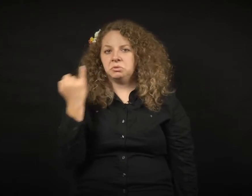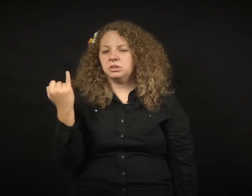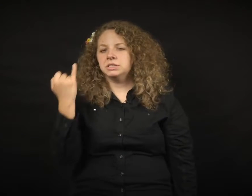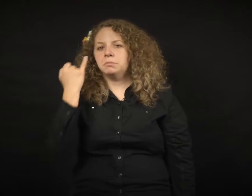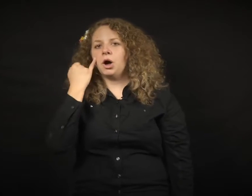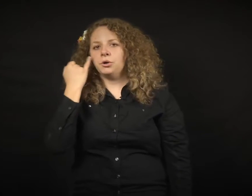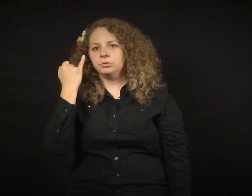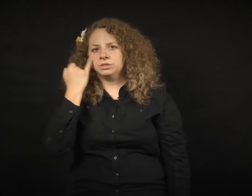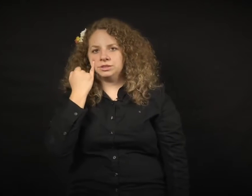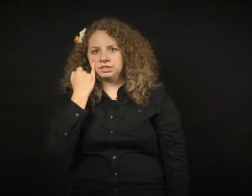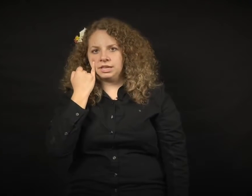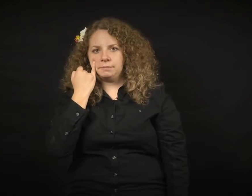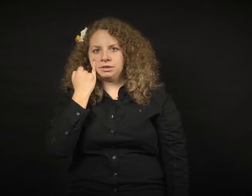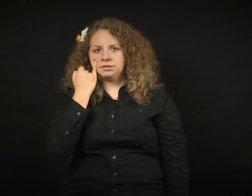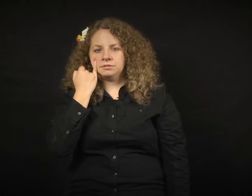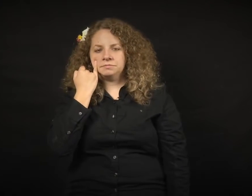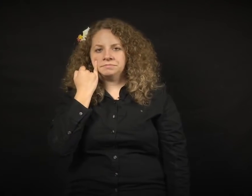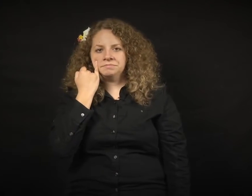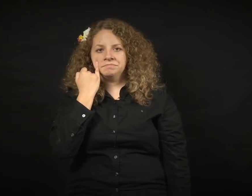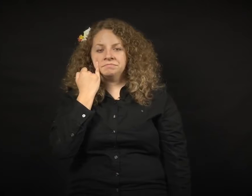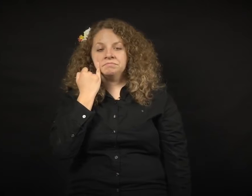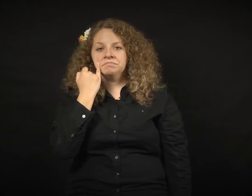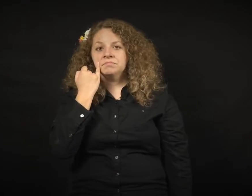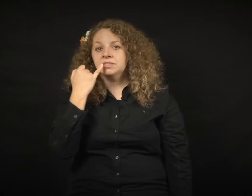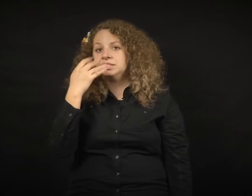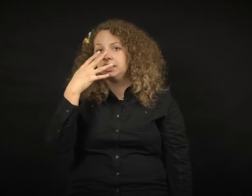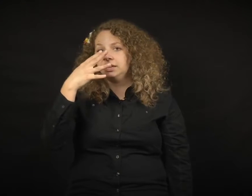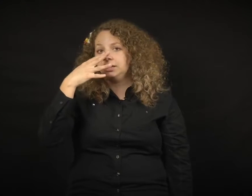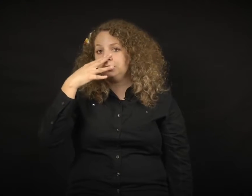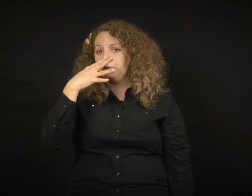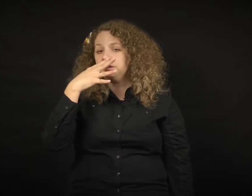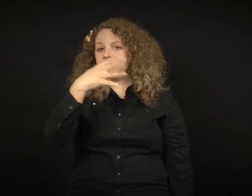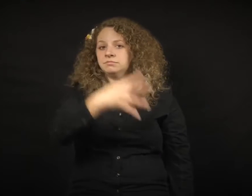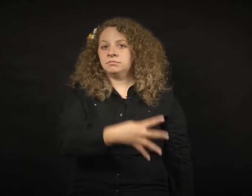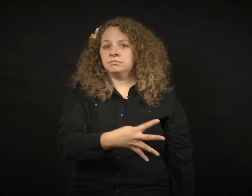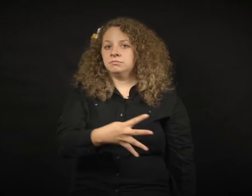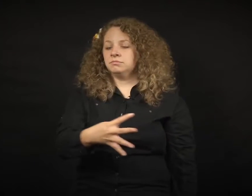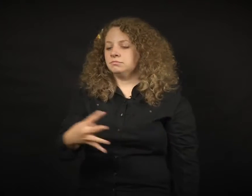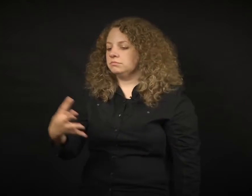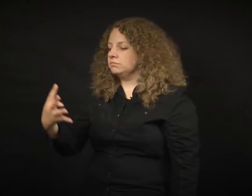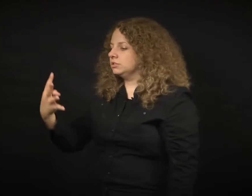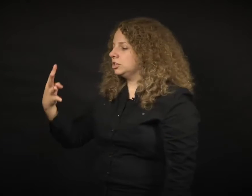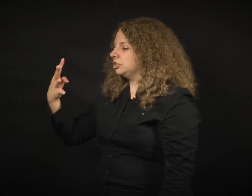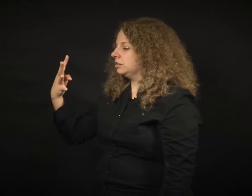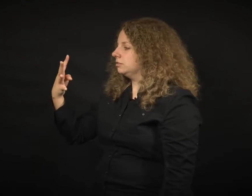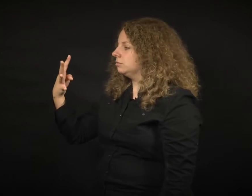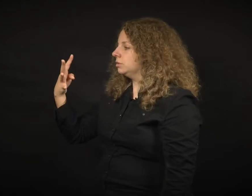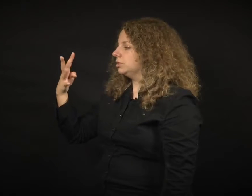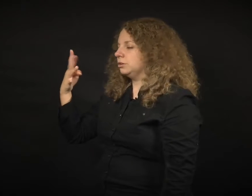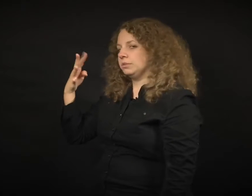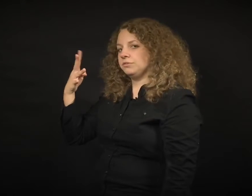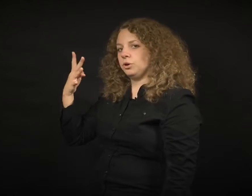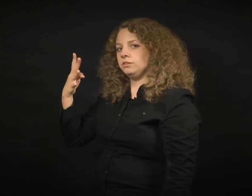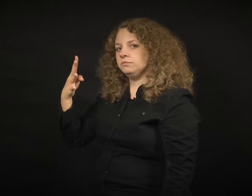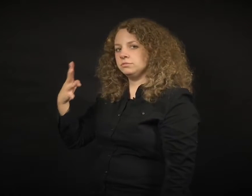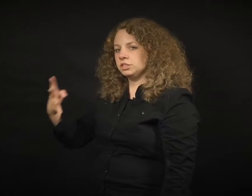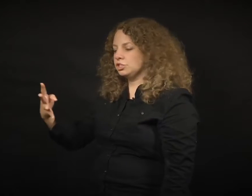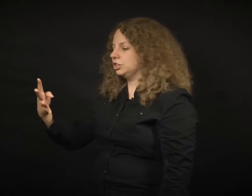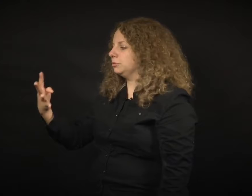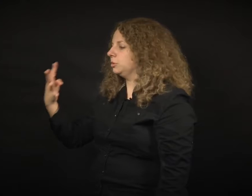or suppose that this happened. The sign ignore, touching with your number four, touching your